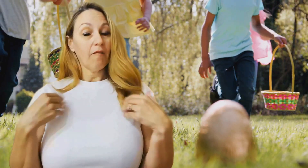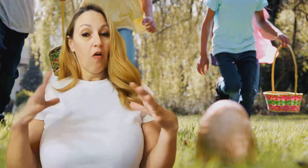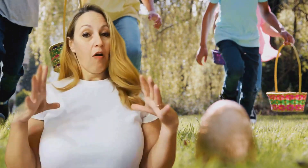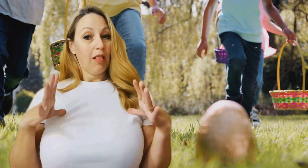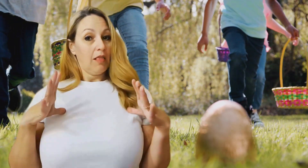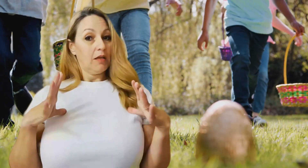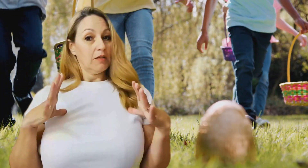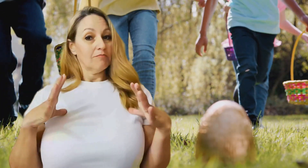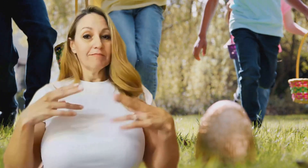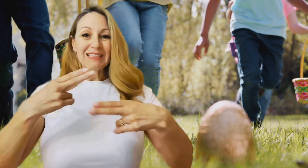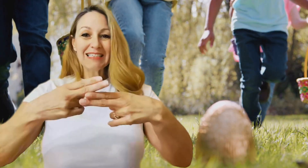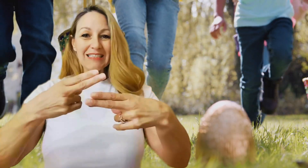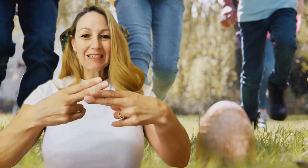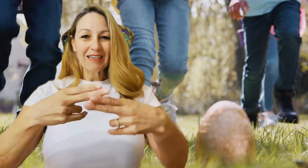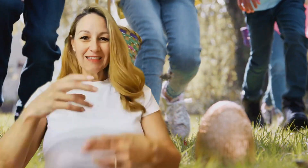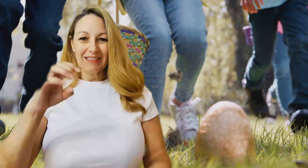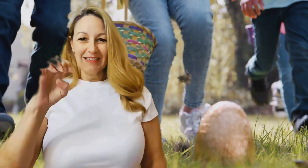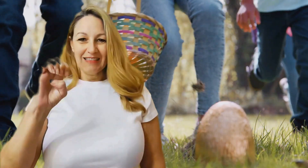Springtime has a holiday called